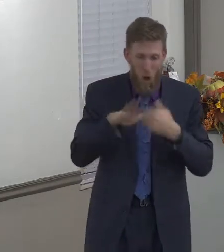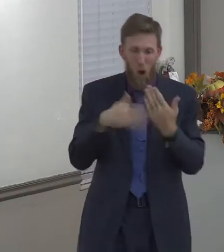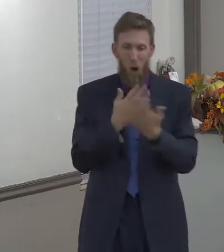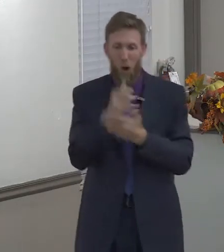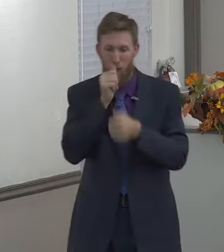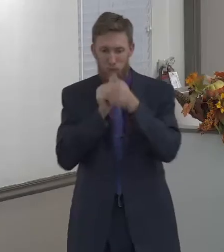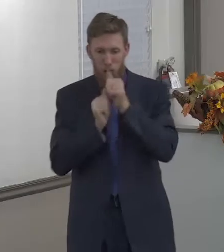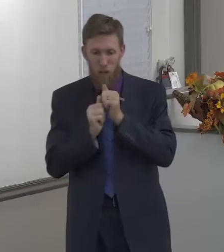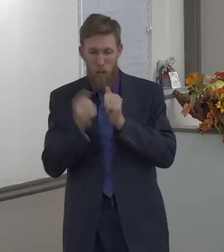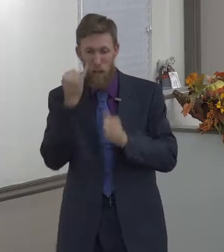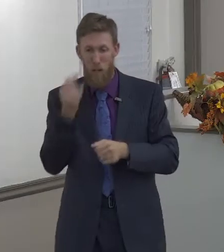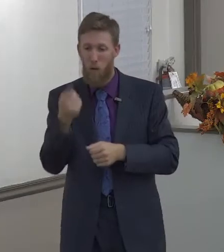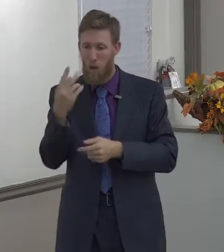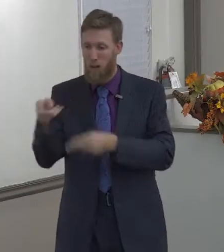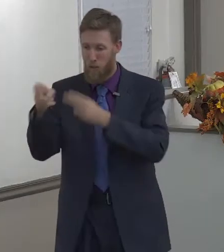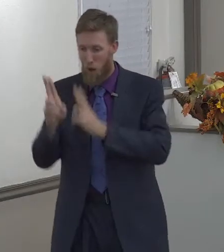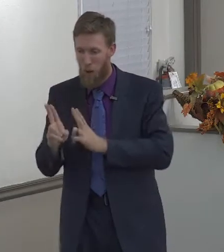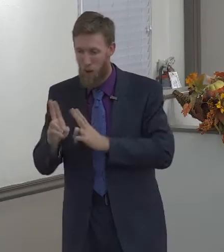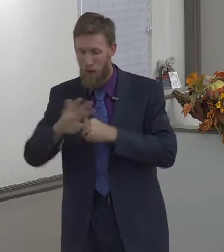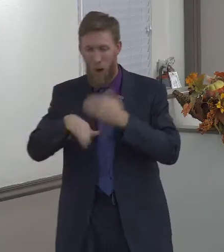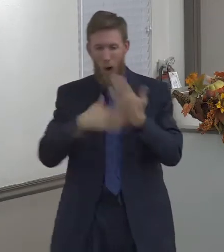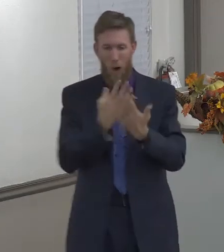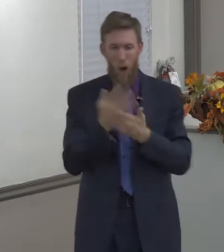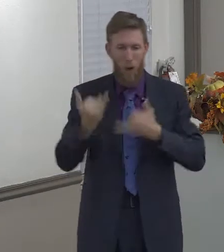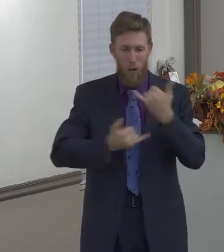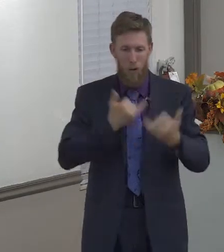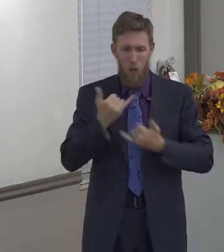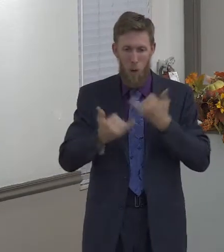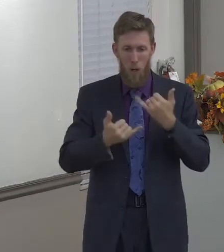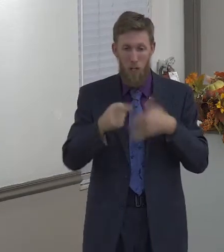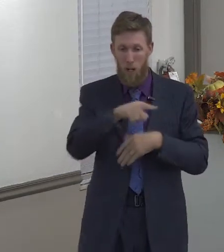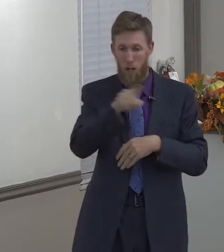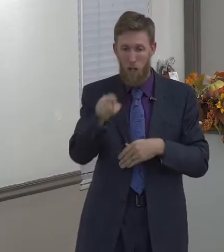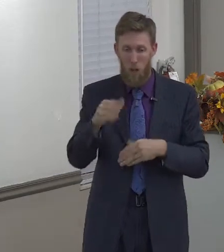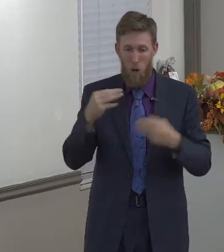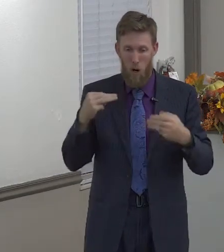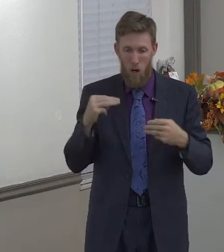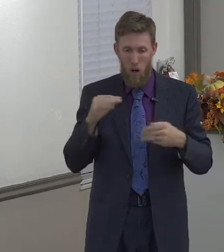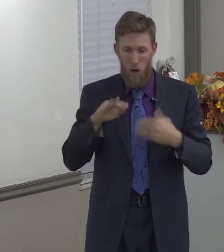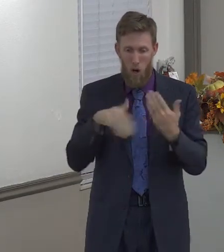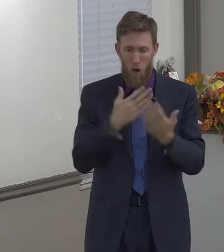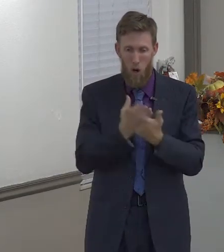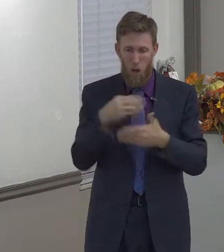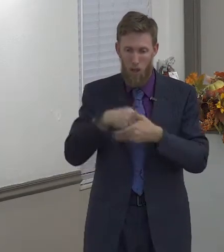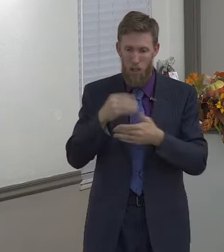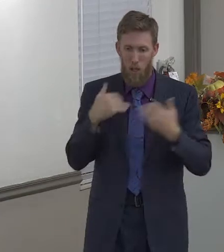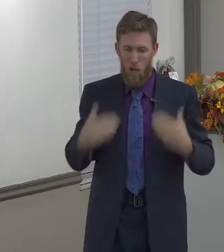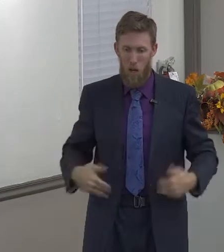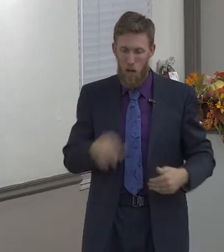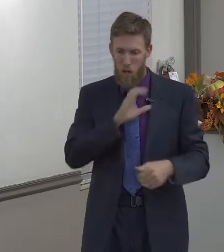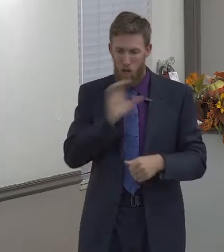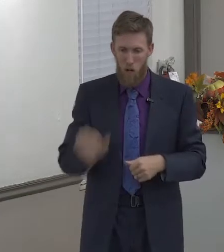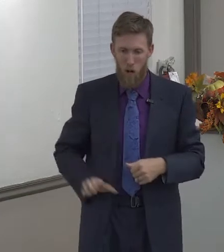some in the church, first apostles, secondarily prophets, thirdly teachers, after that miracles, then gifts of healing, helps,